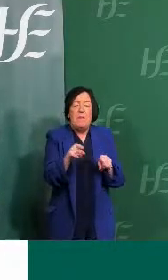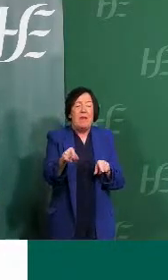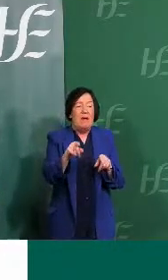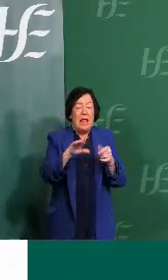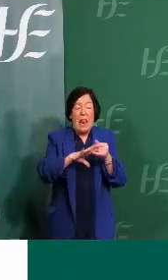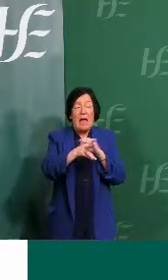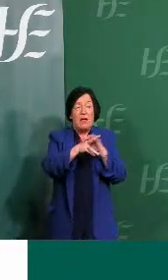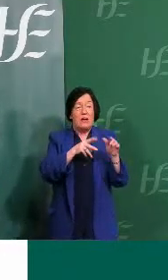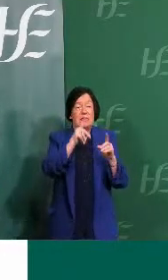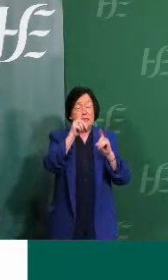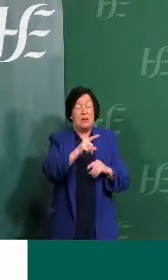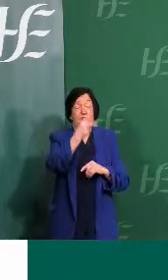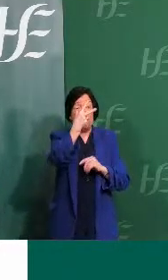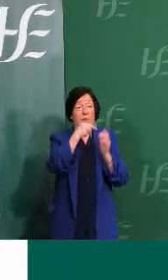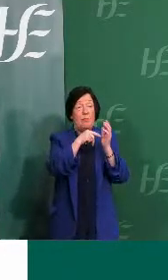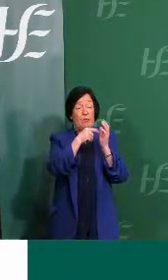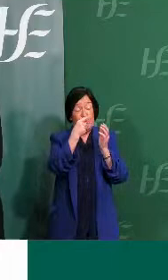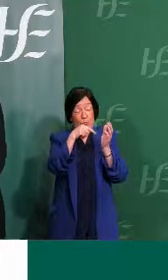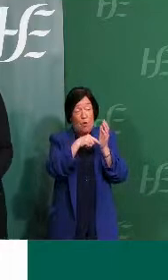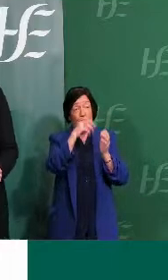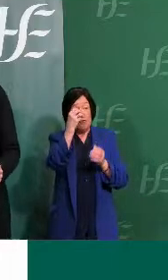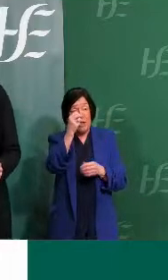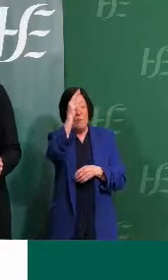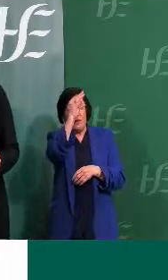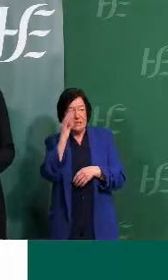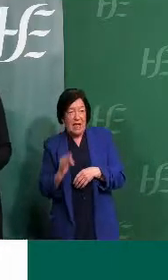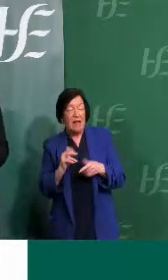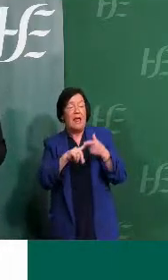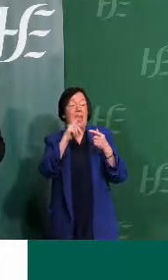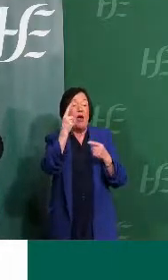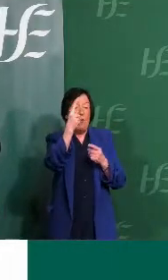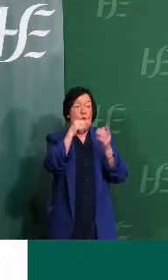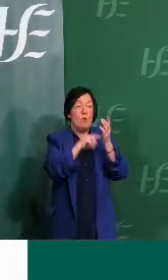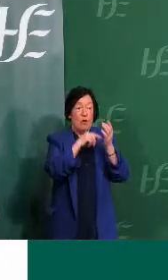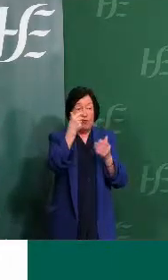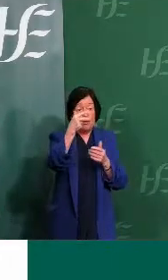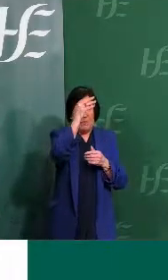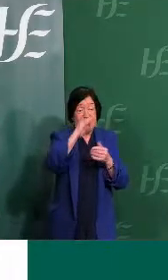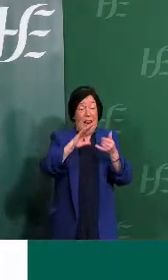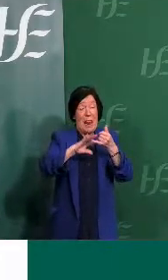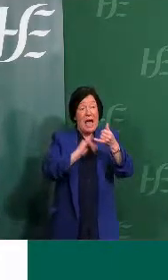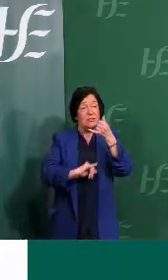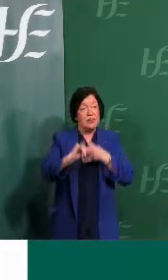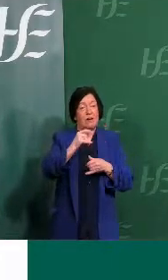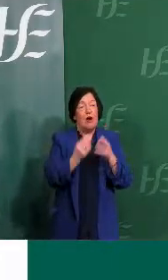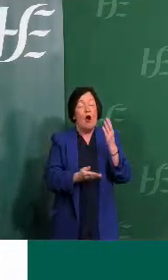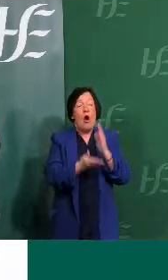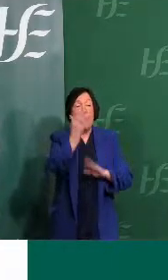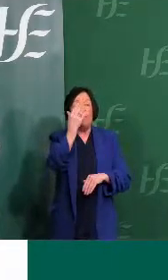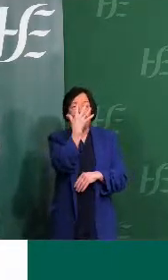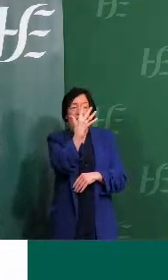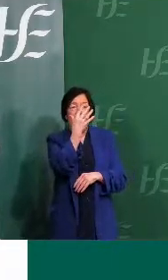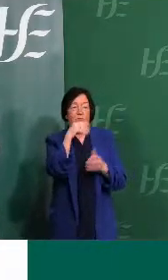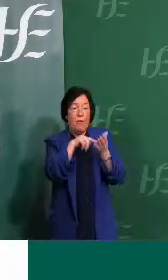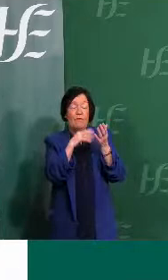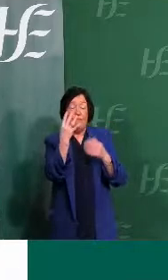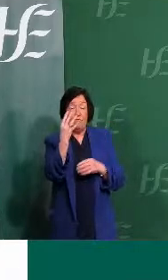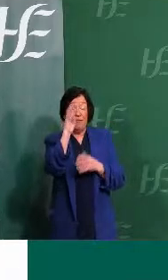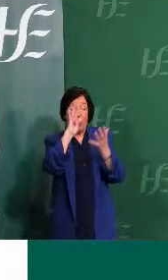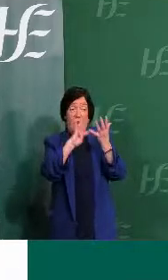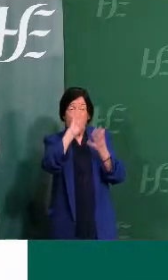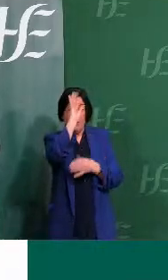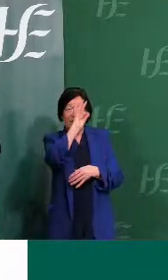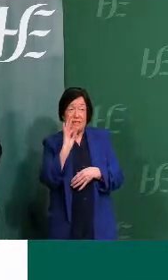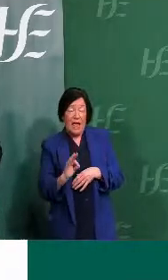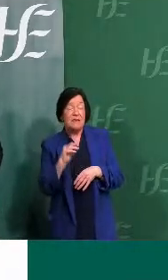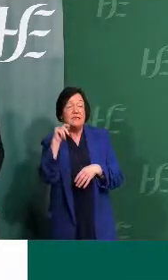week, just down 0.3% and only down 1% on the same week last year and up 0.5%. So that is remaining, I suppose, at that kind